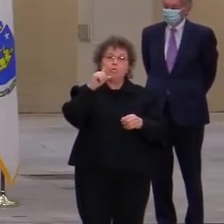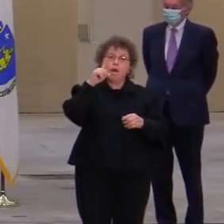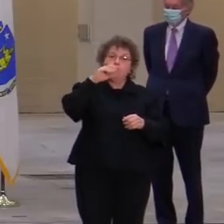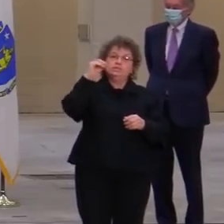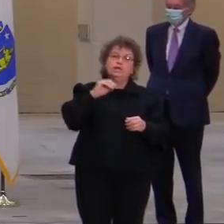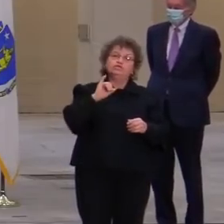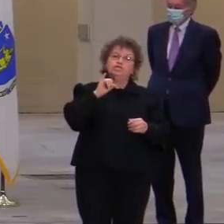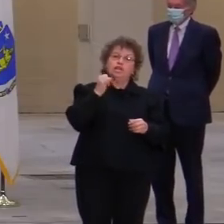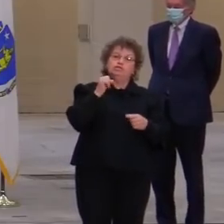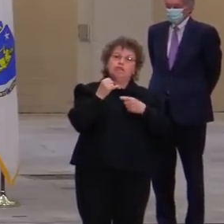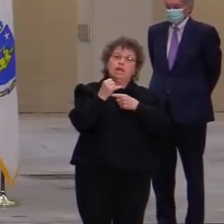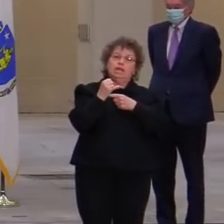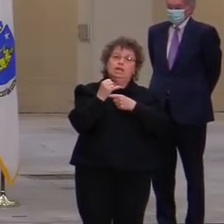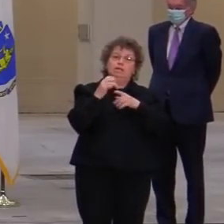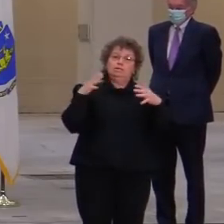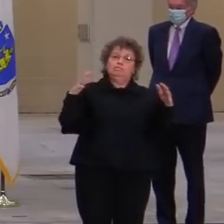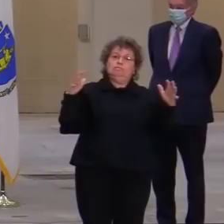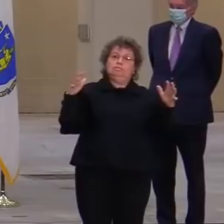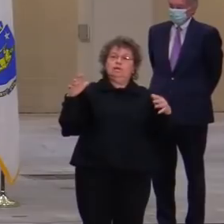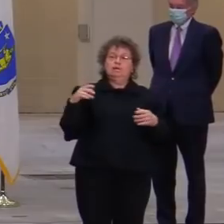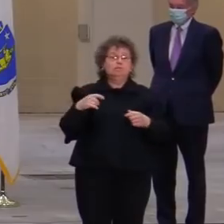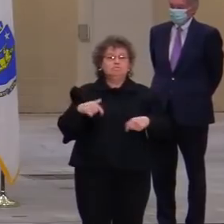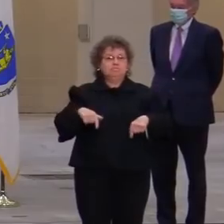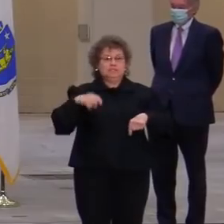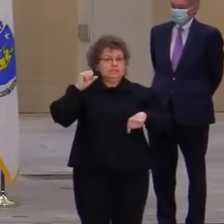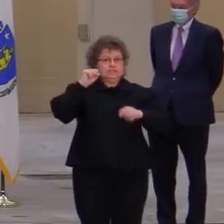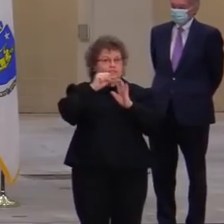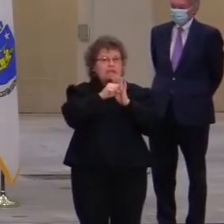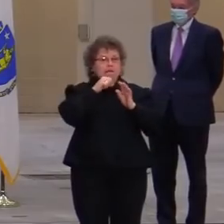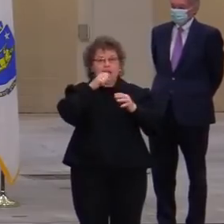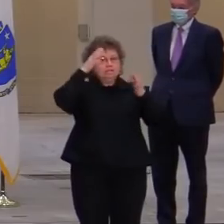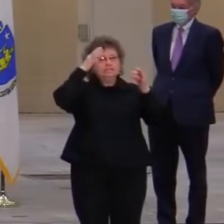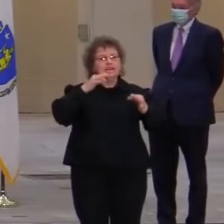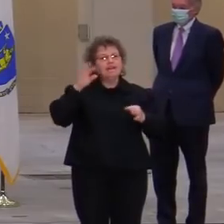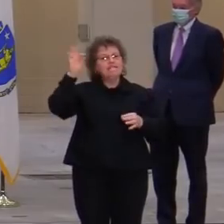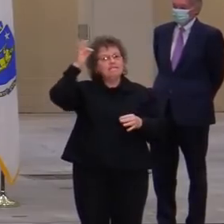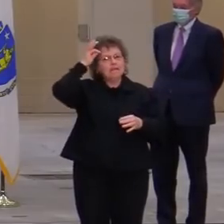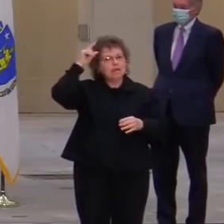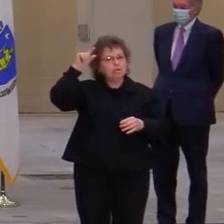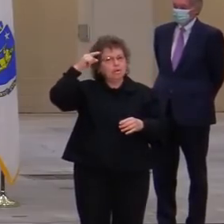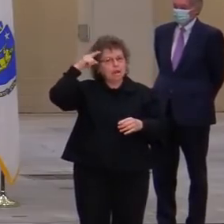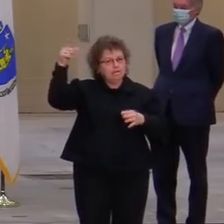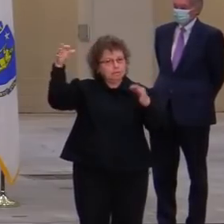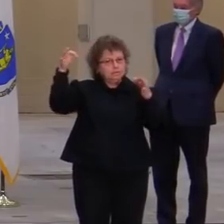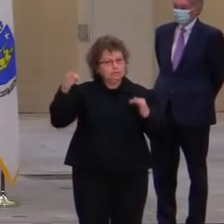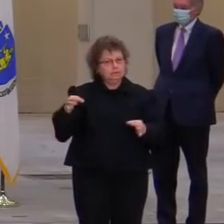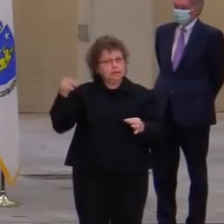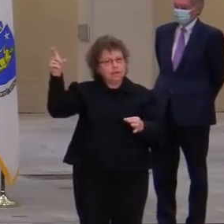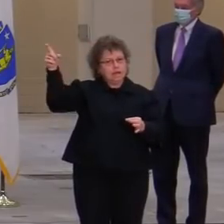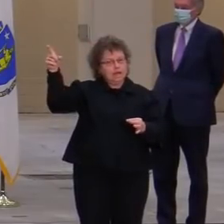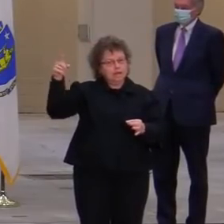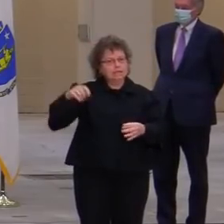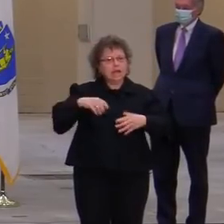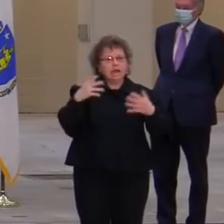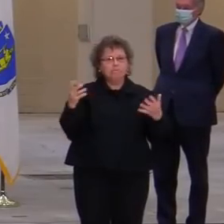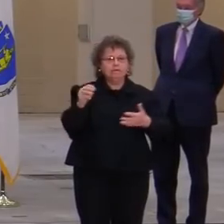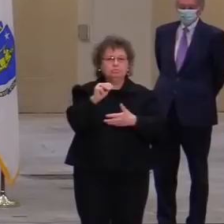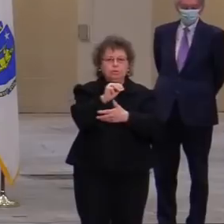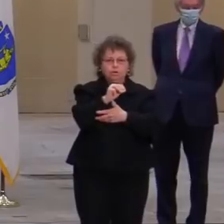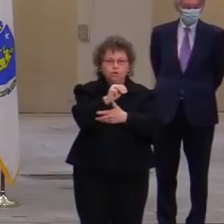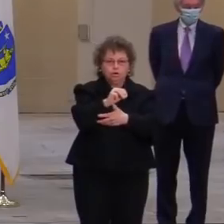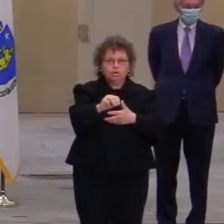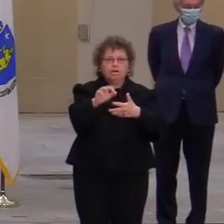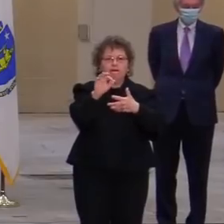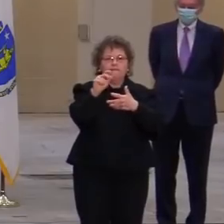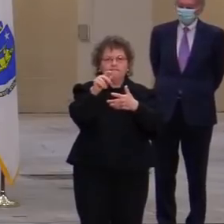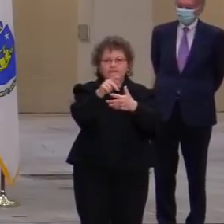This is not the state's decision. The allocation comes from the federal government in terms of the amount that we receive in terms of Pfizer, Moderna, or